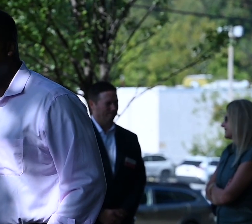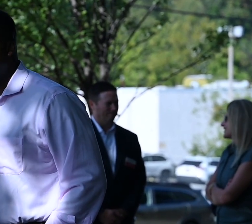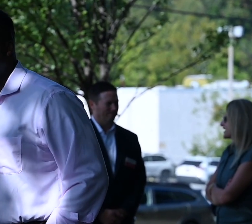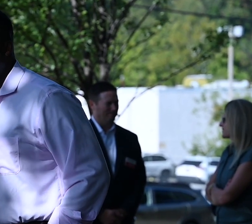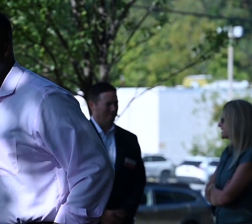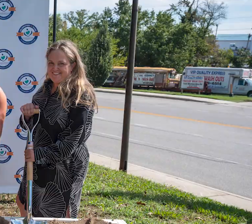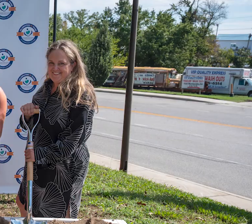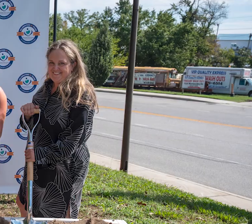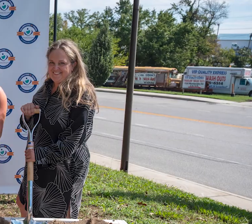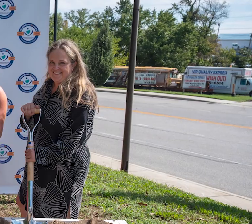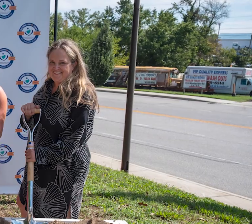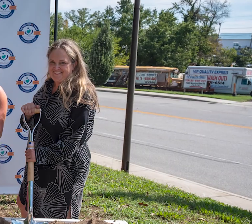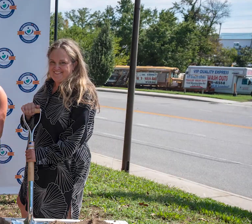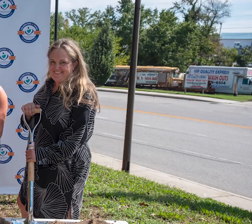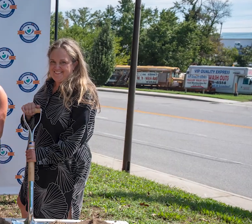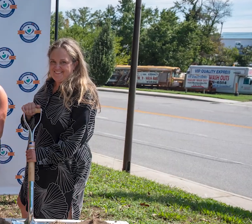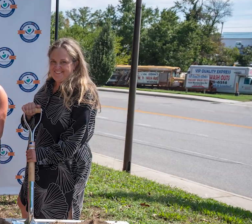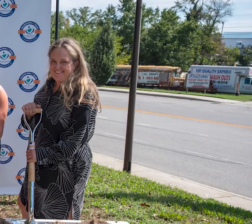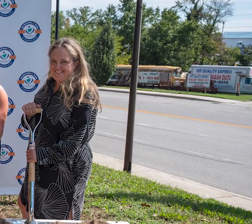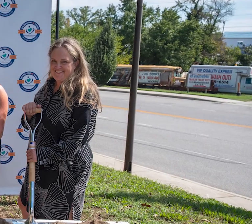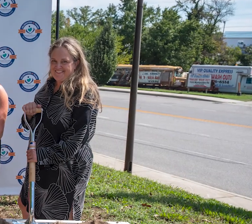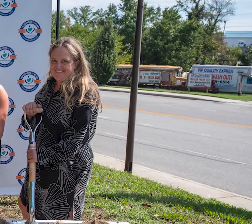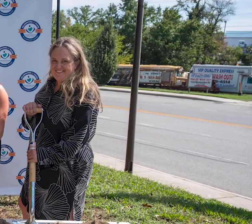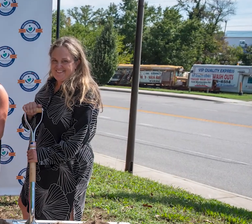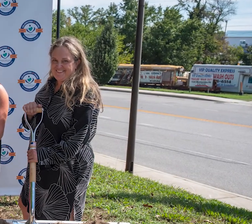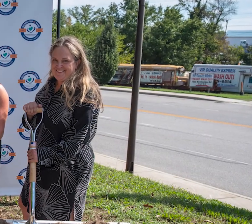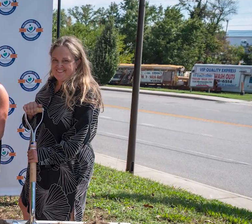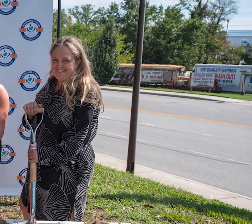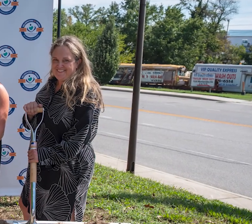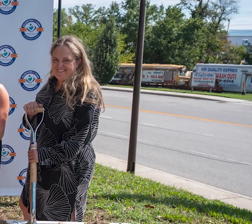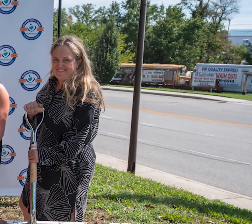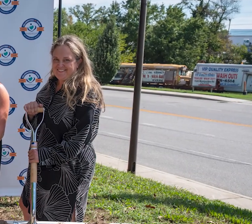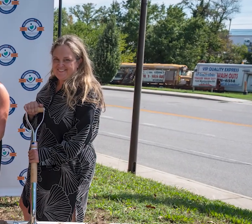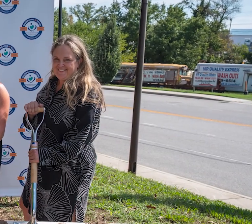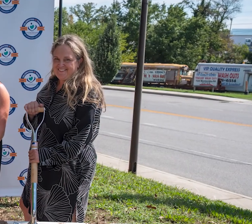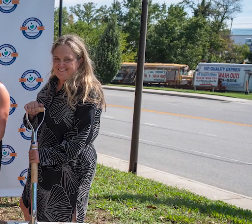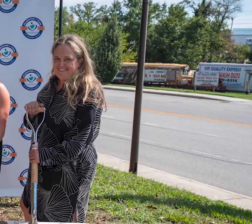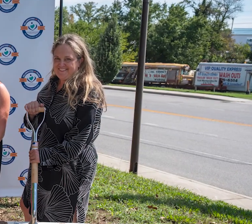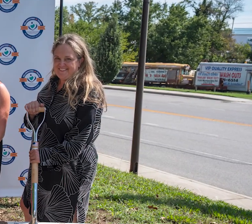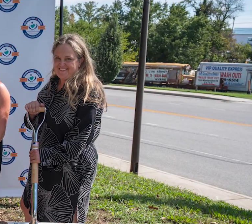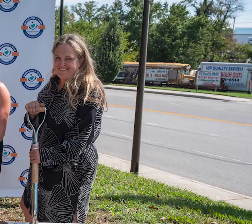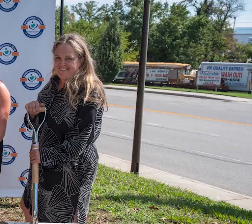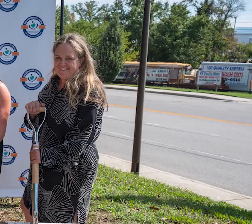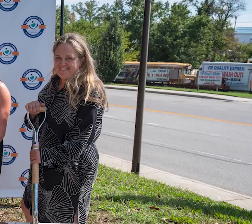Ball, Liz Walsh, Christiana Rigby, Deb Young.